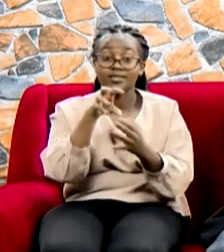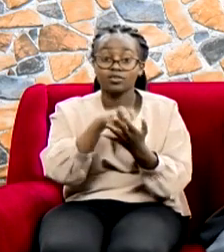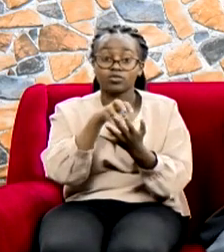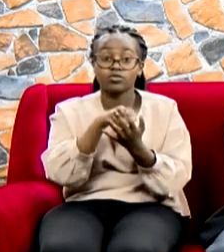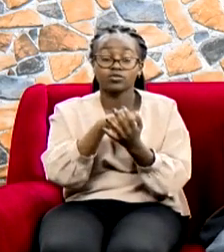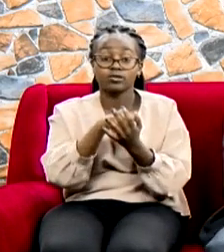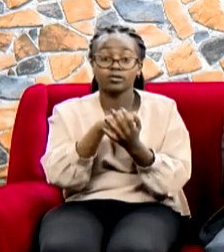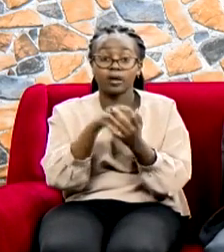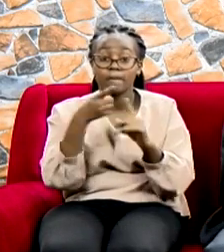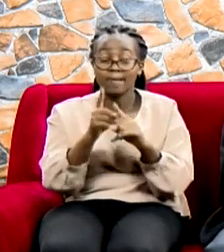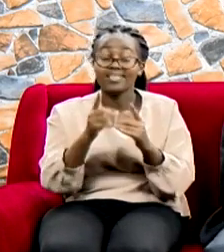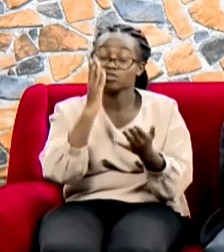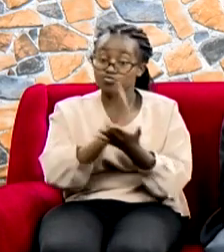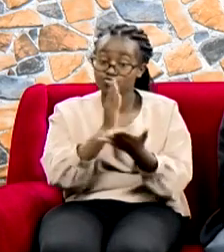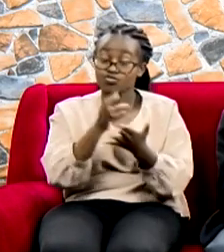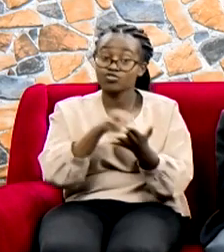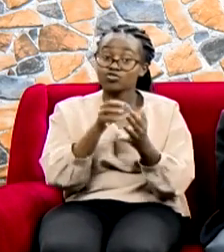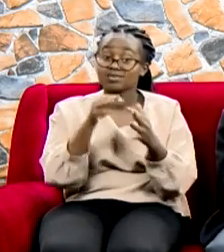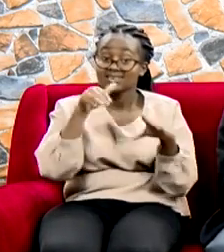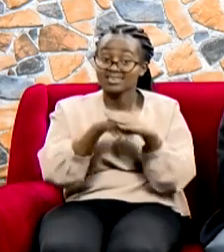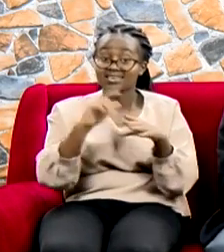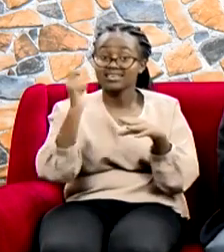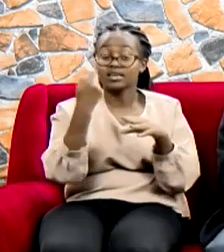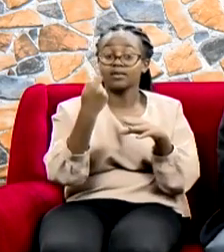situation. But the real situation is that in Kenya,